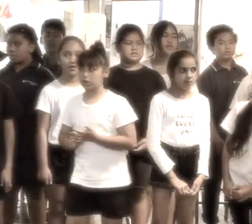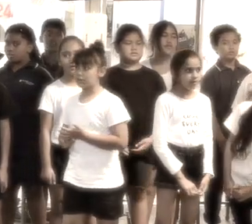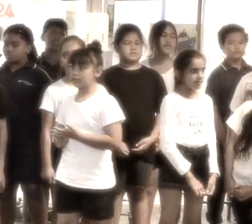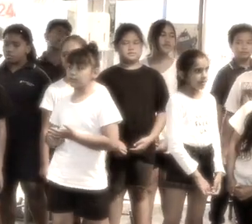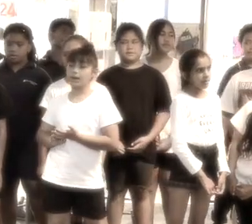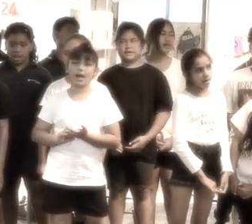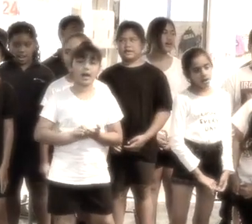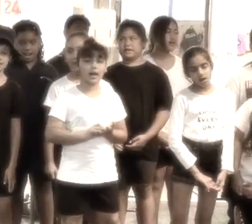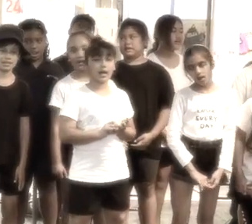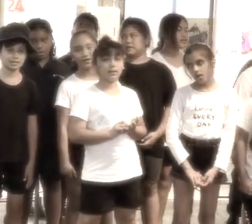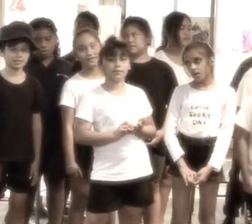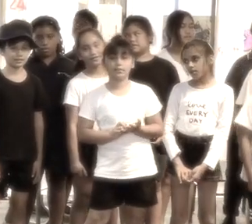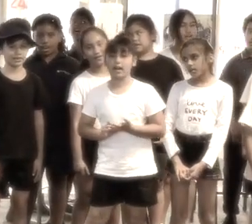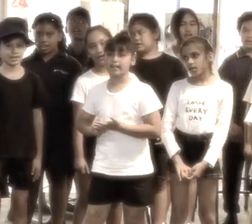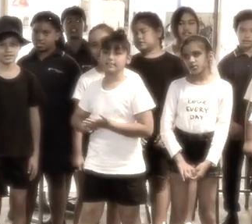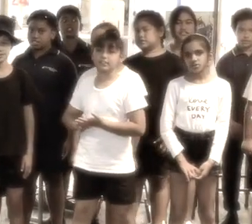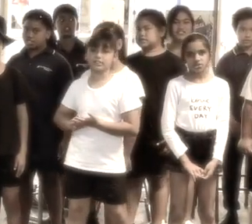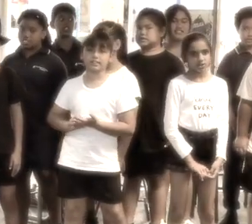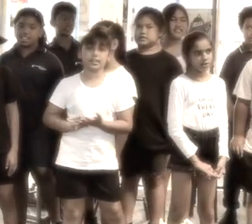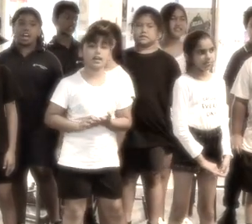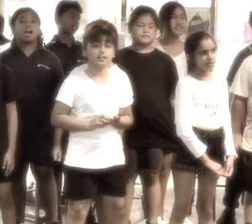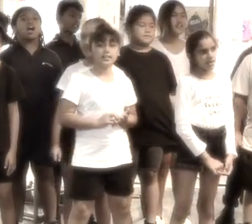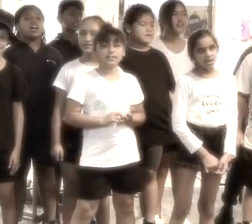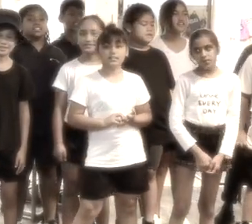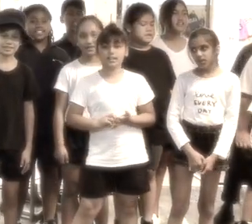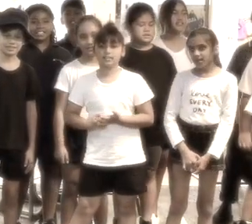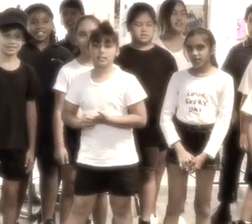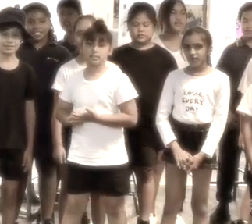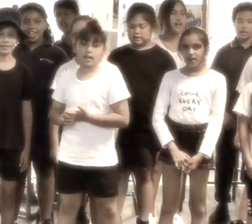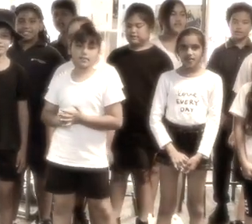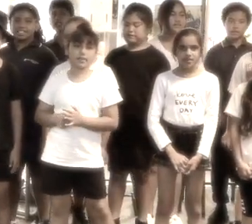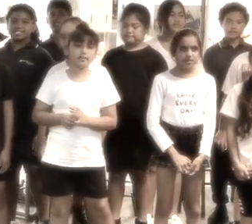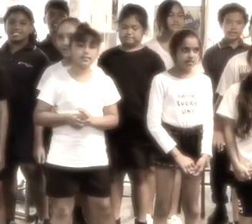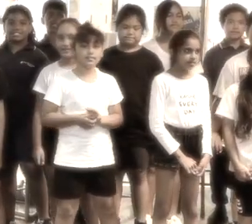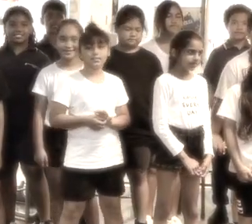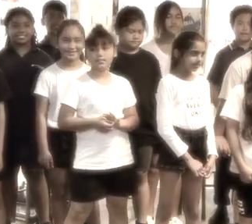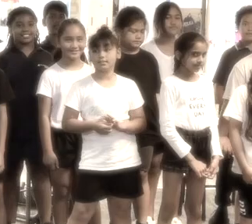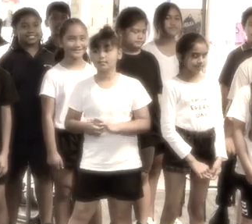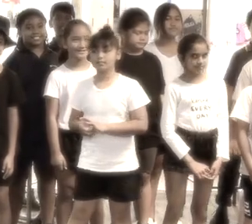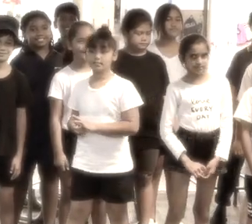Slice of heaven, slice of heaven.